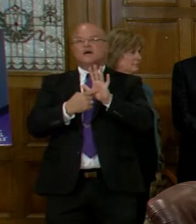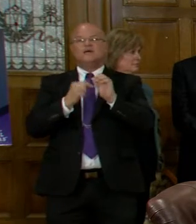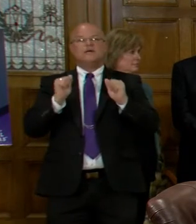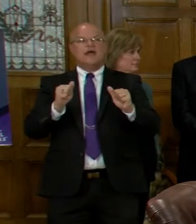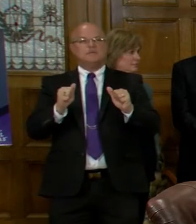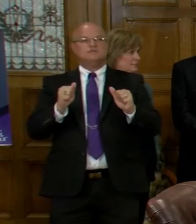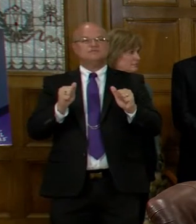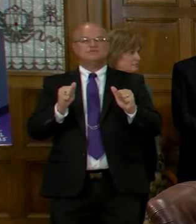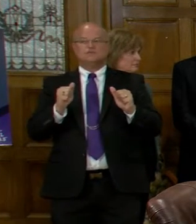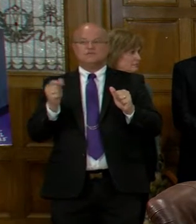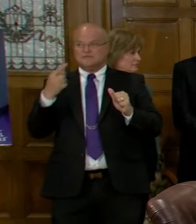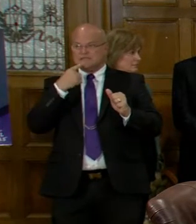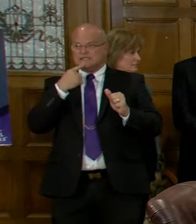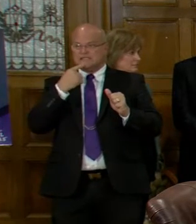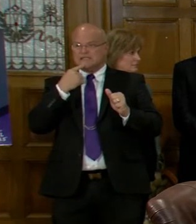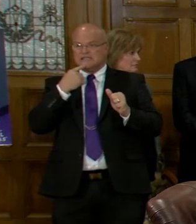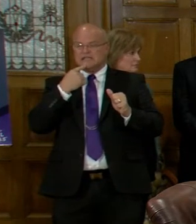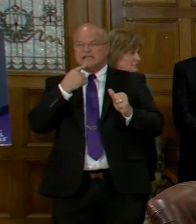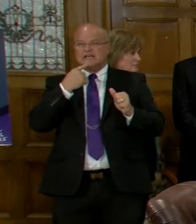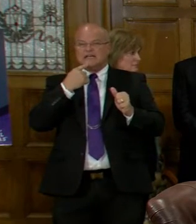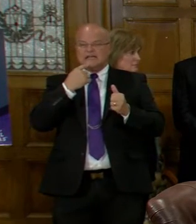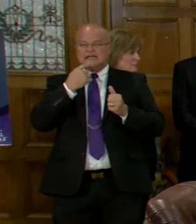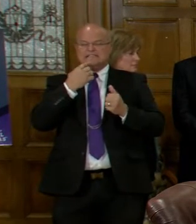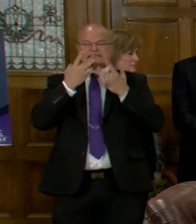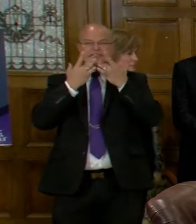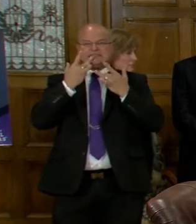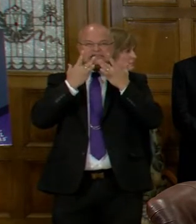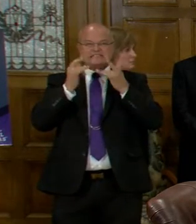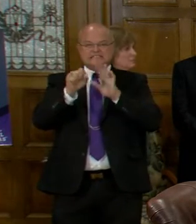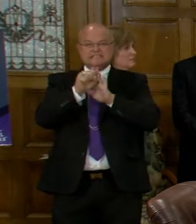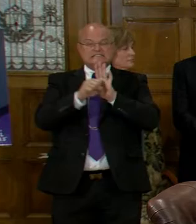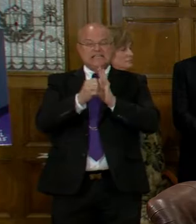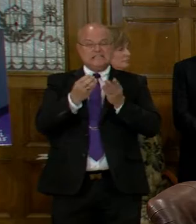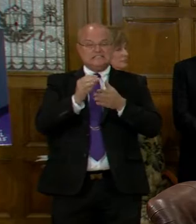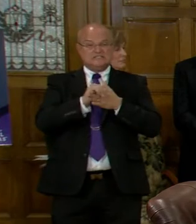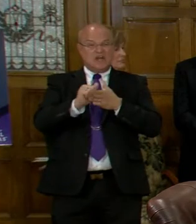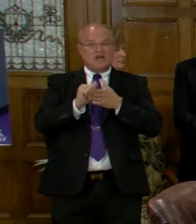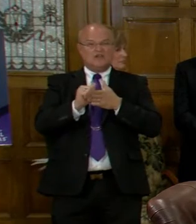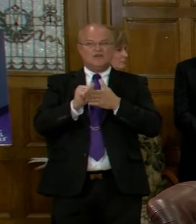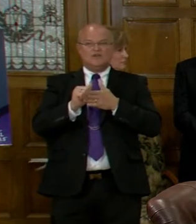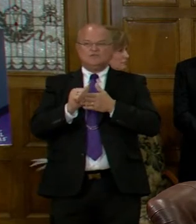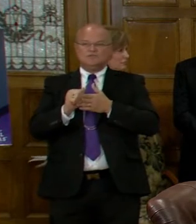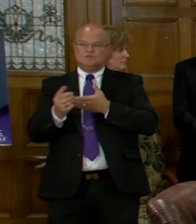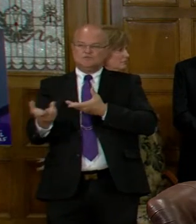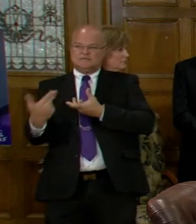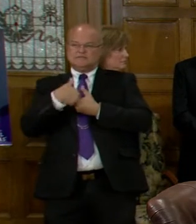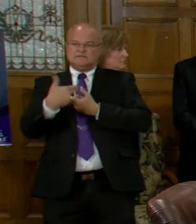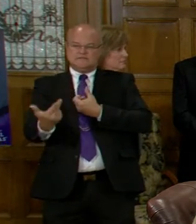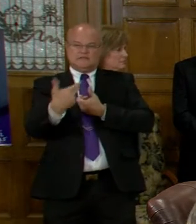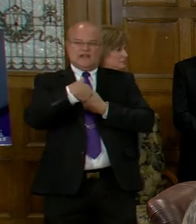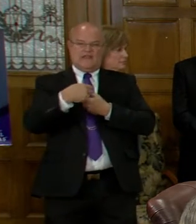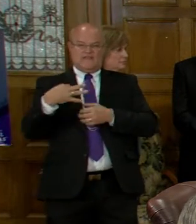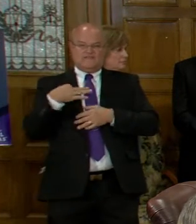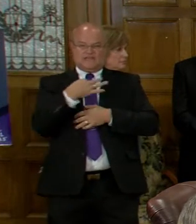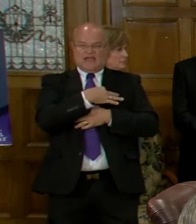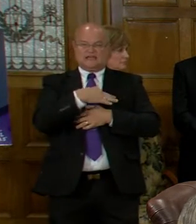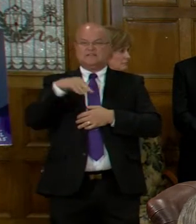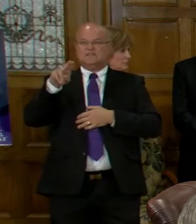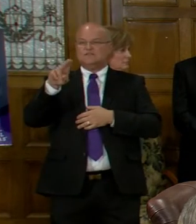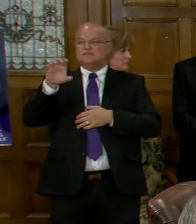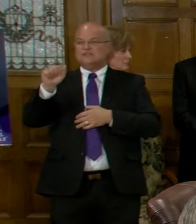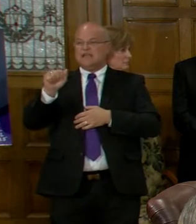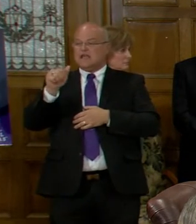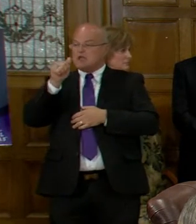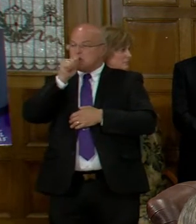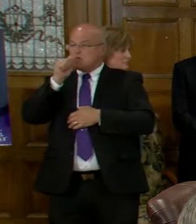able to leverage, as you put it, a scarce state's dollar, with us being able to leverage the faculty that are in place at UCA,